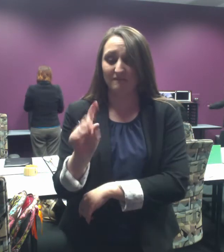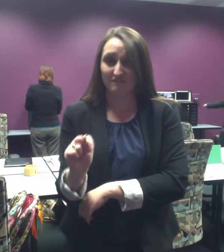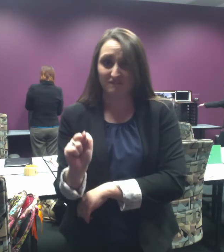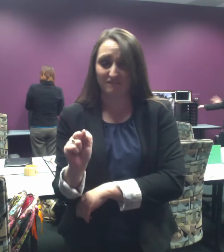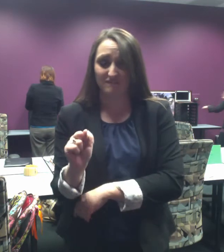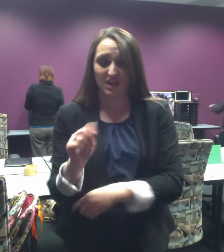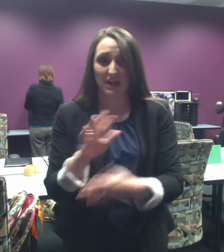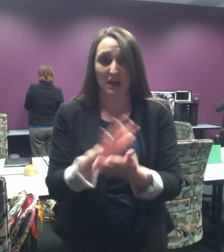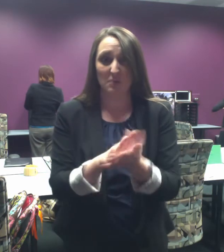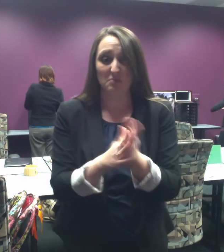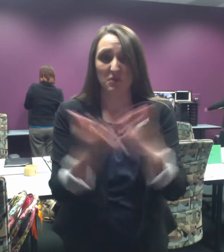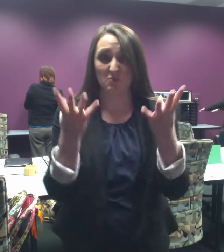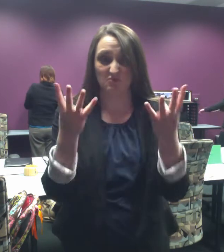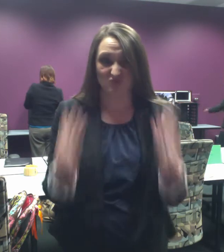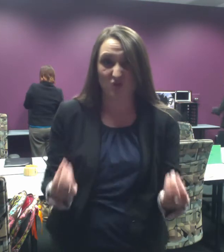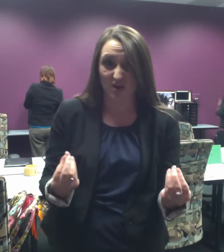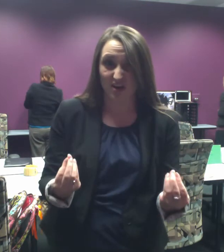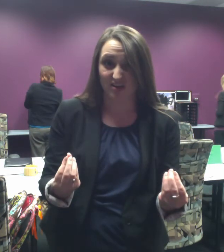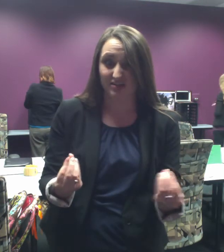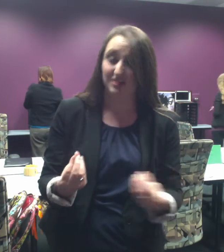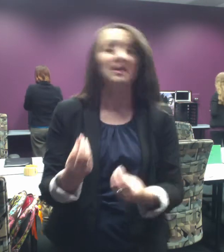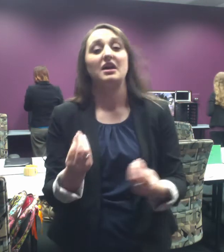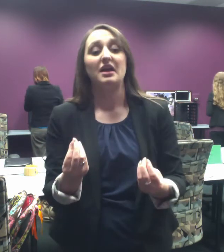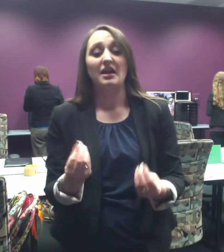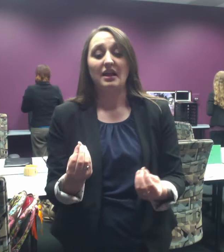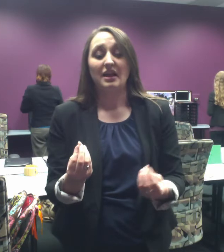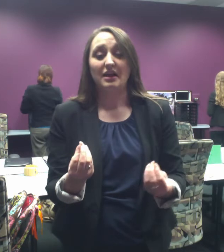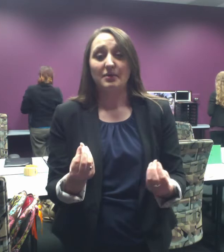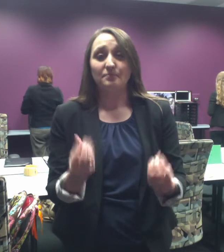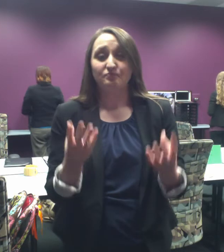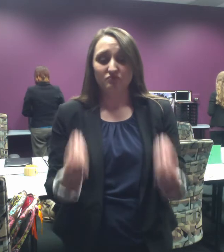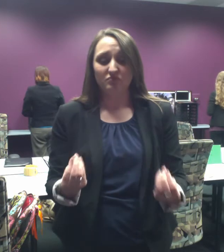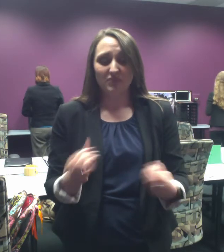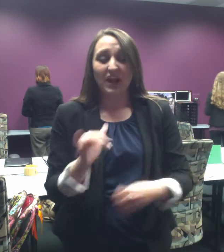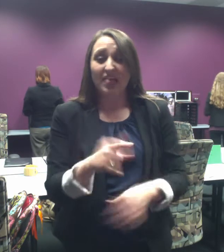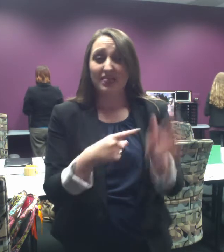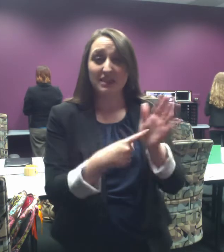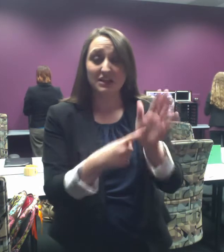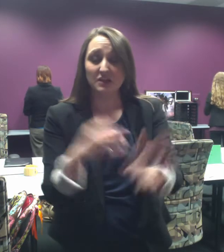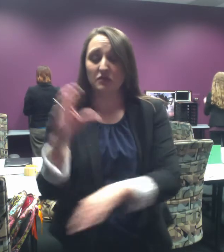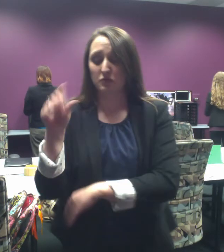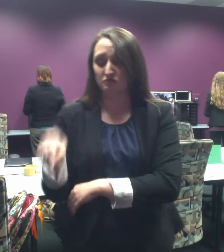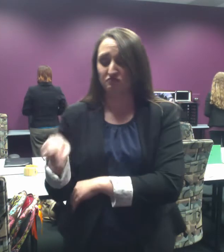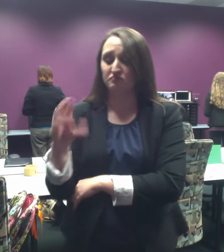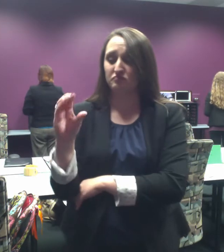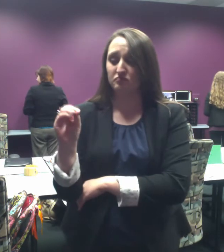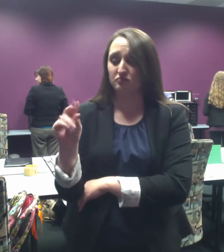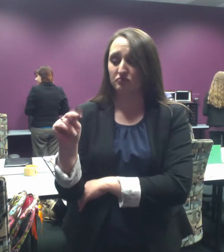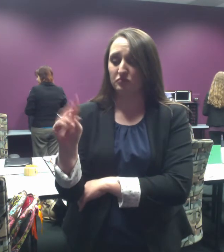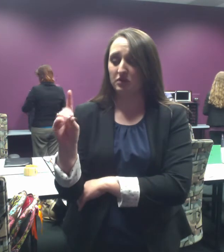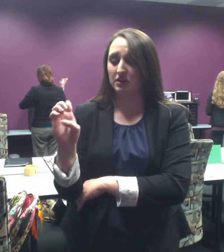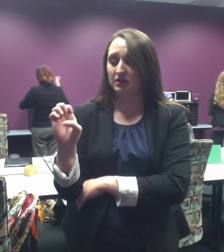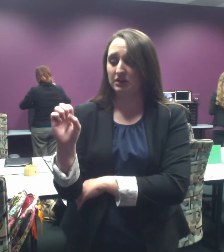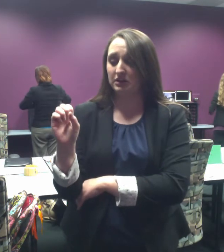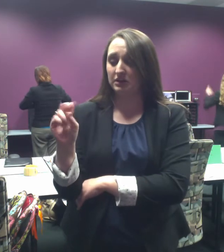that was out of the atmosphere that has collected on your grass. That's one example. Another example of condensation. I'm sure you've all experienced